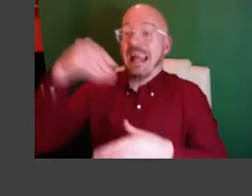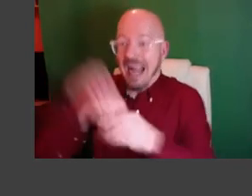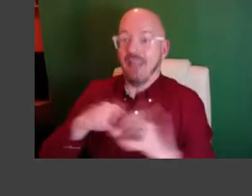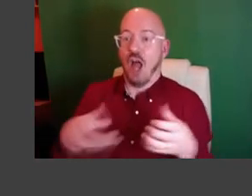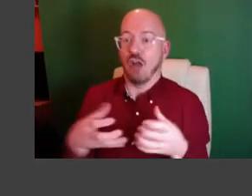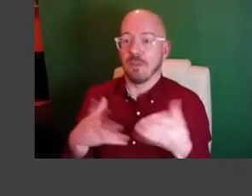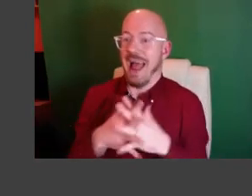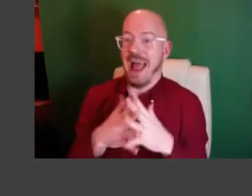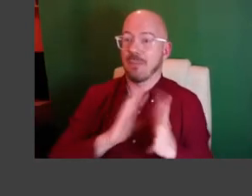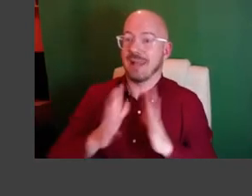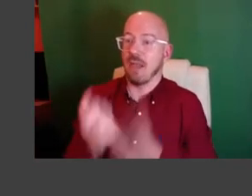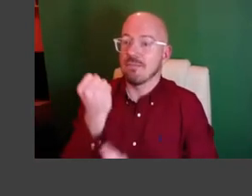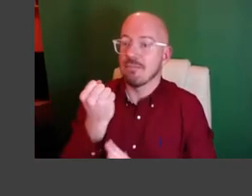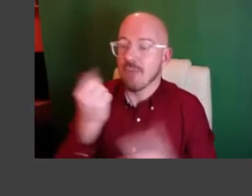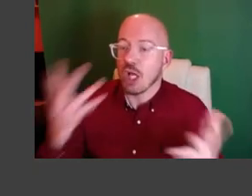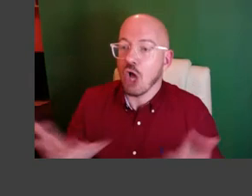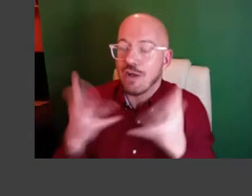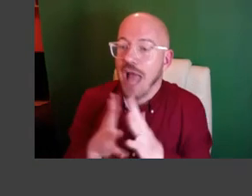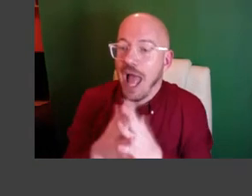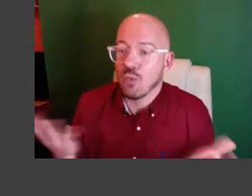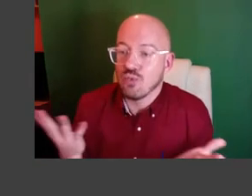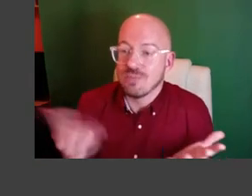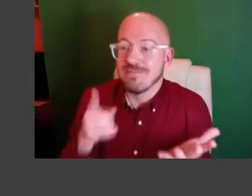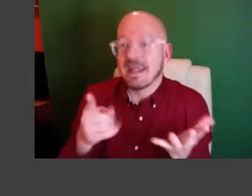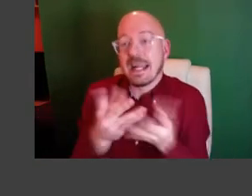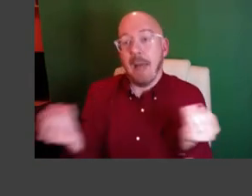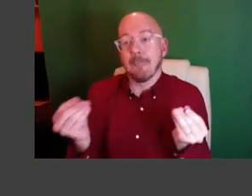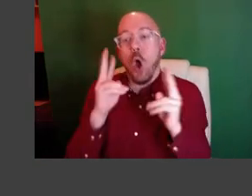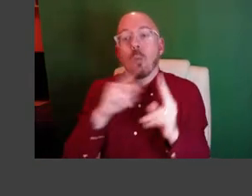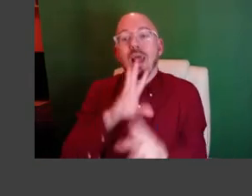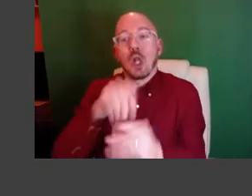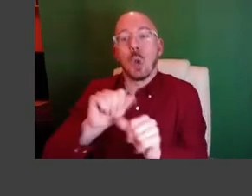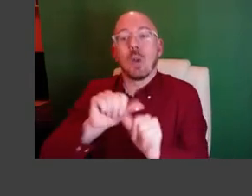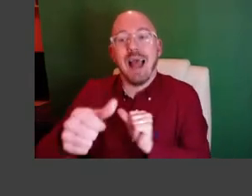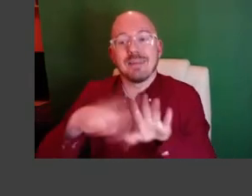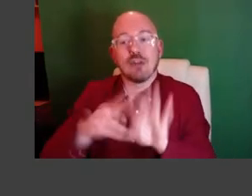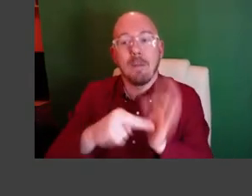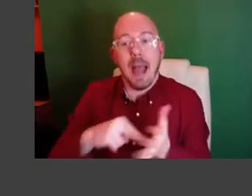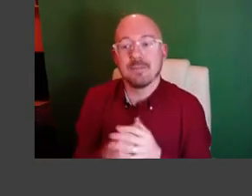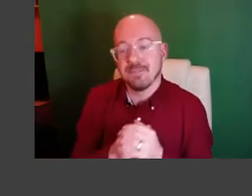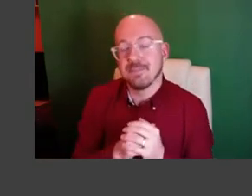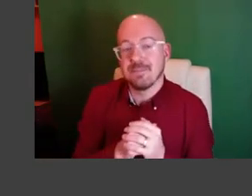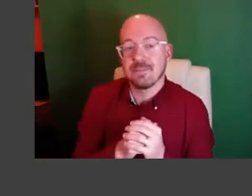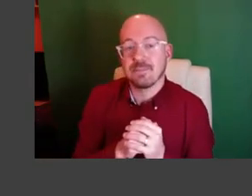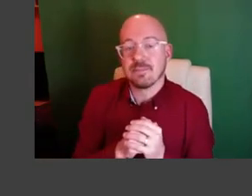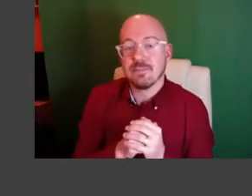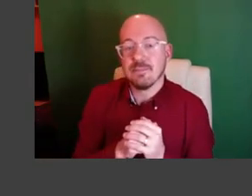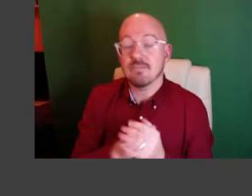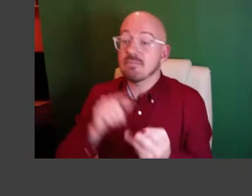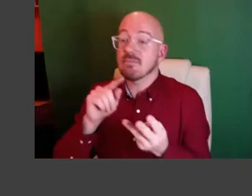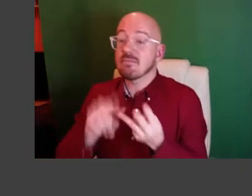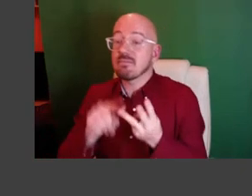classroom is actually an essential component, and that's what's currently missing from the national